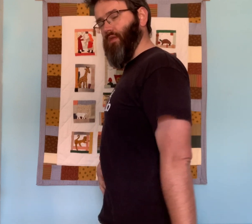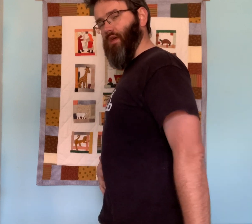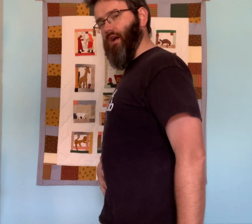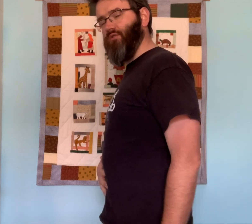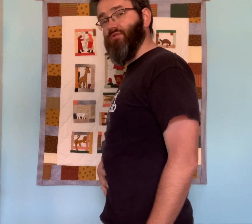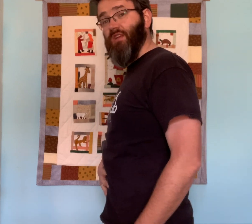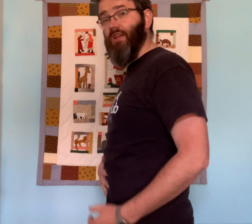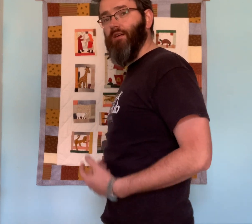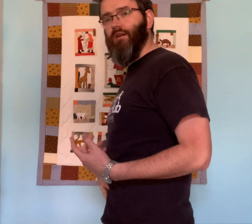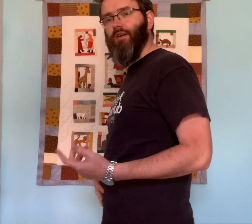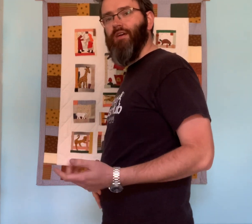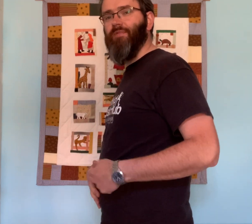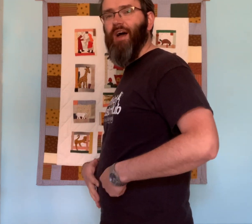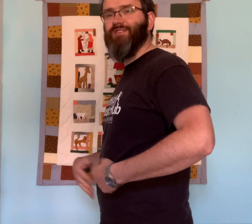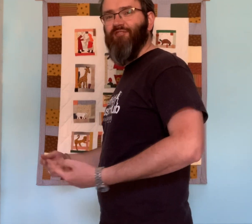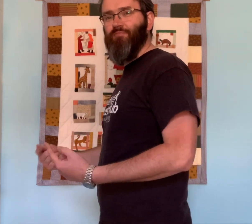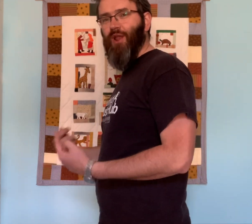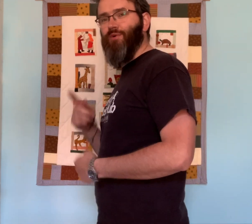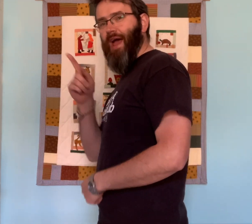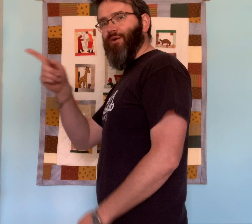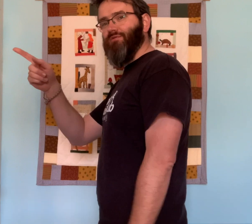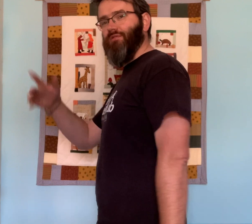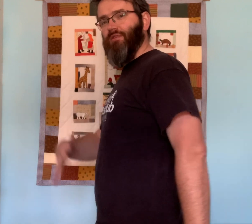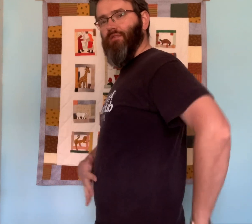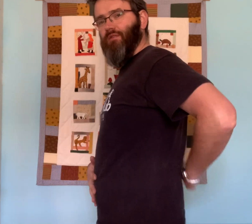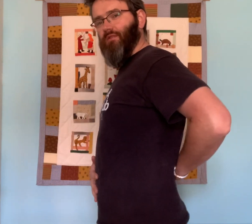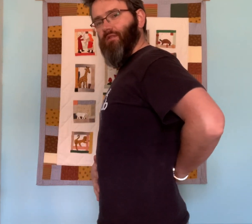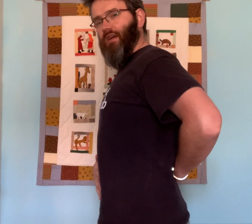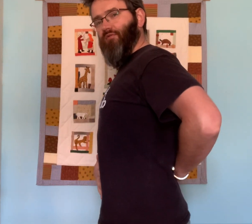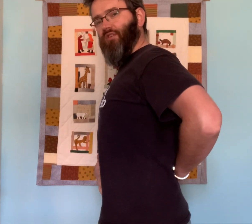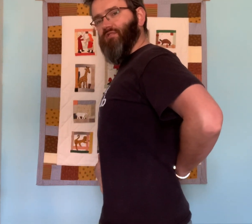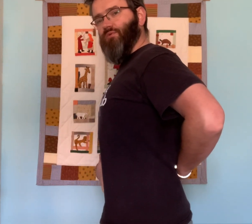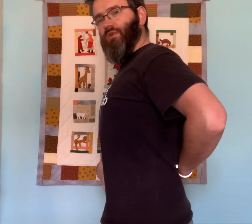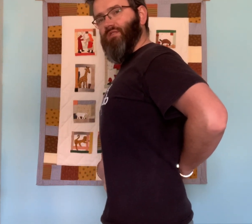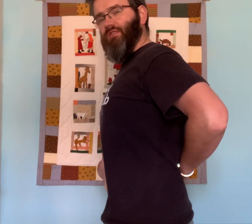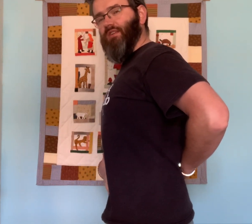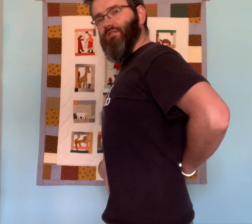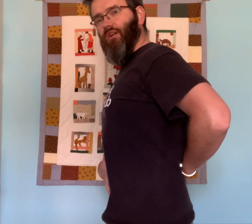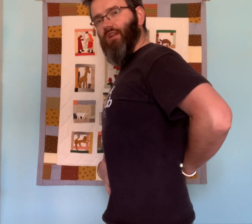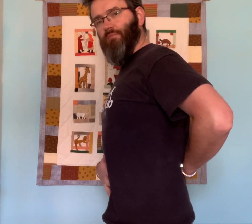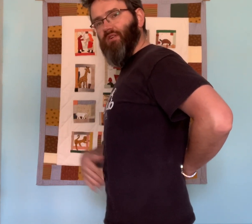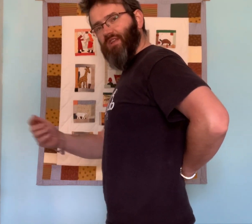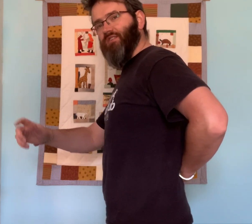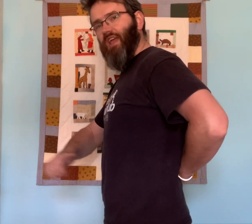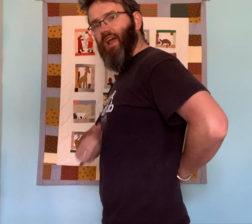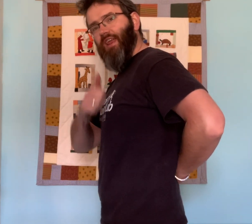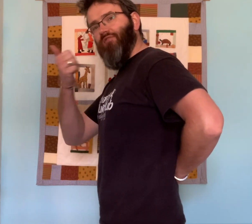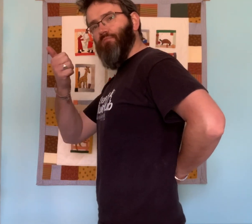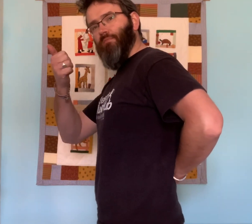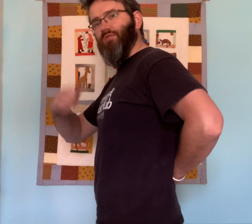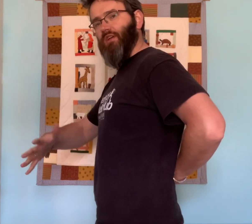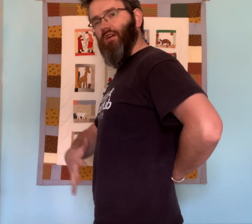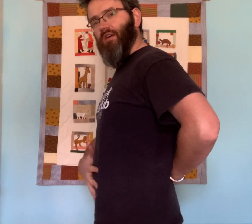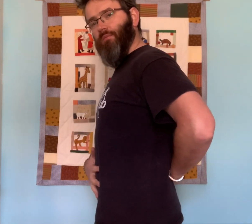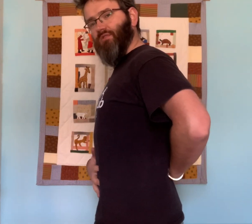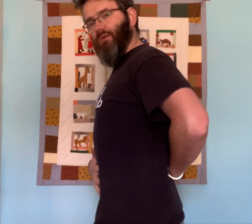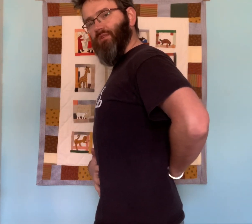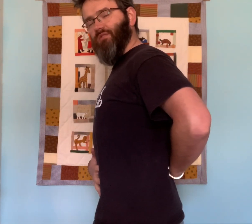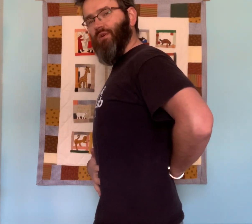And you'll see that as I've blown out, everything squeezes in slightly, because that's the air leaving my body, and my tummy's squeezing